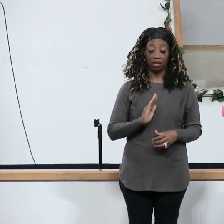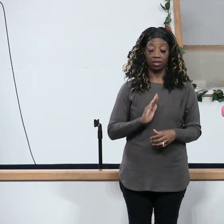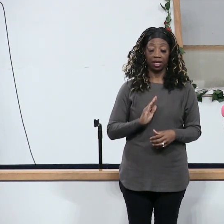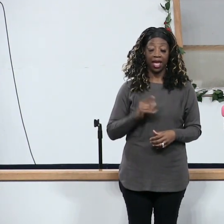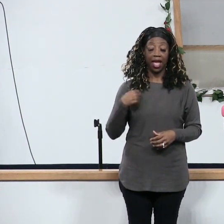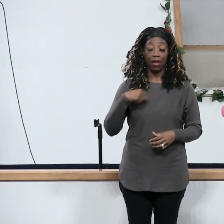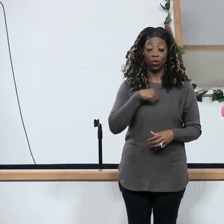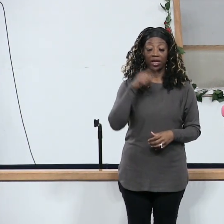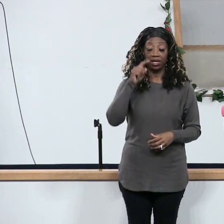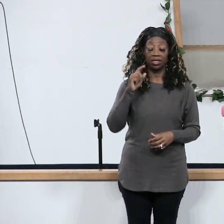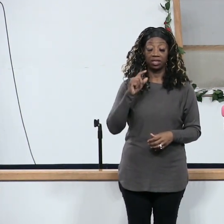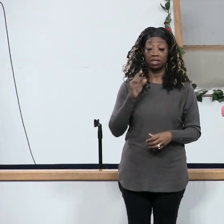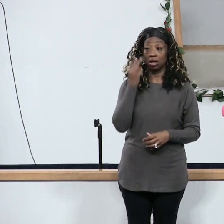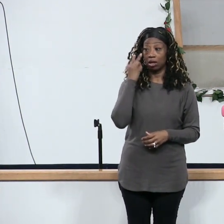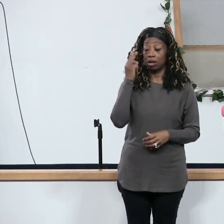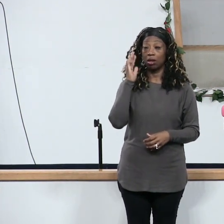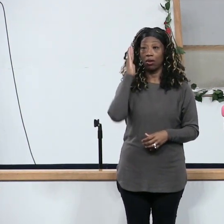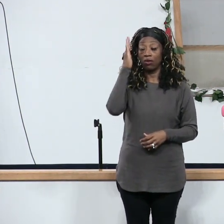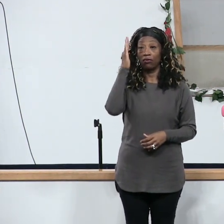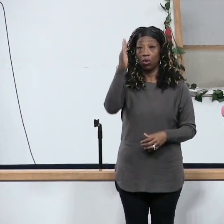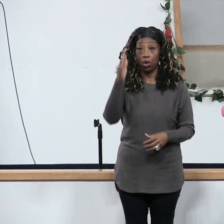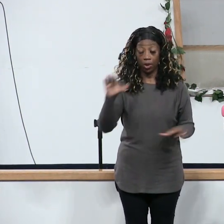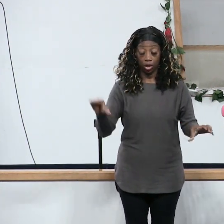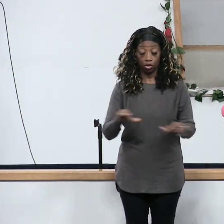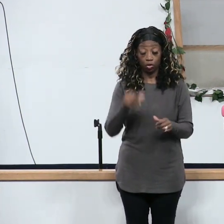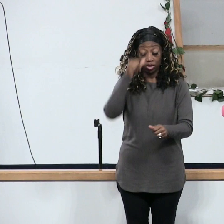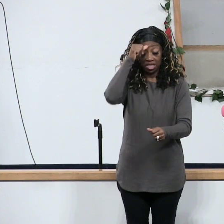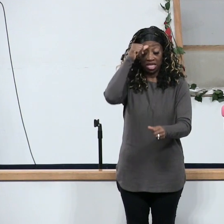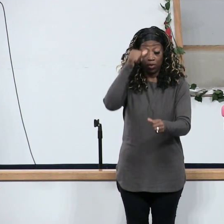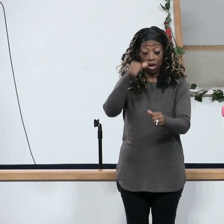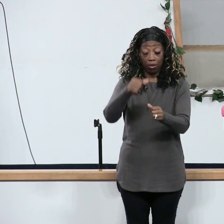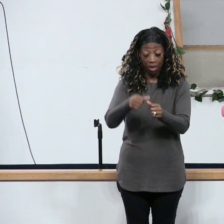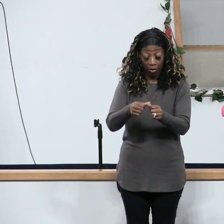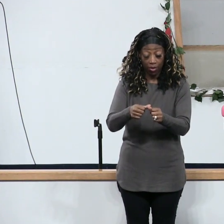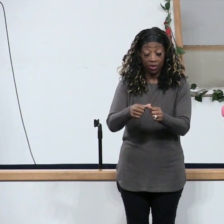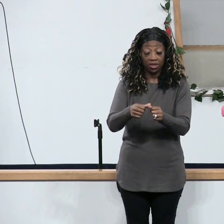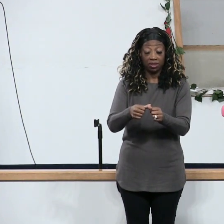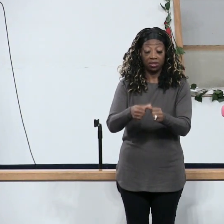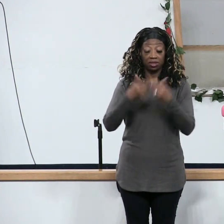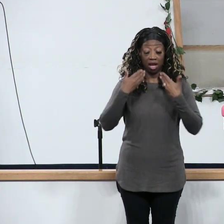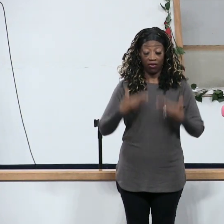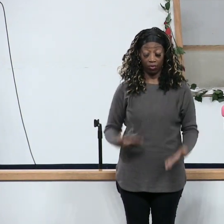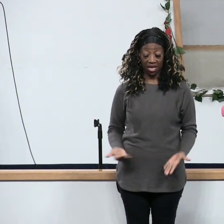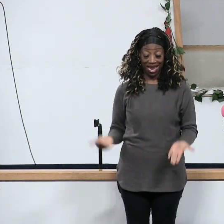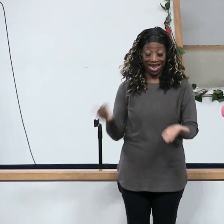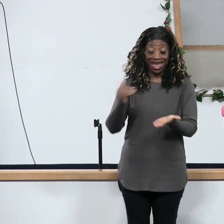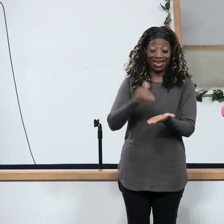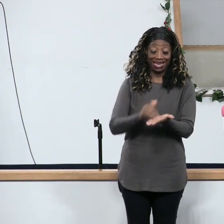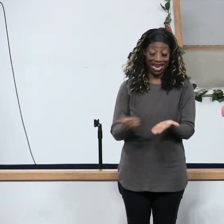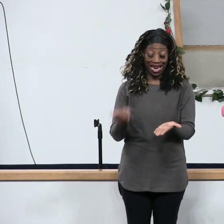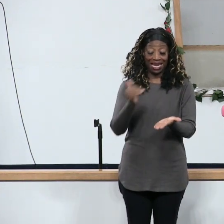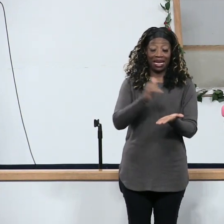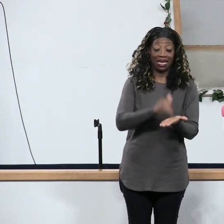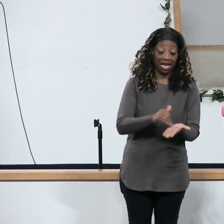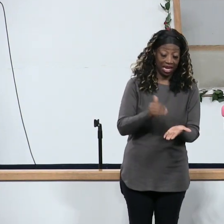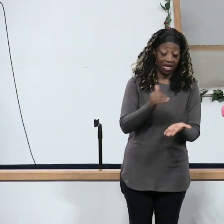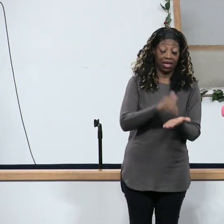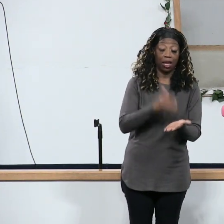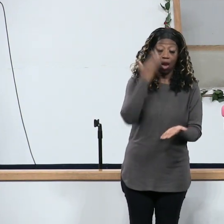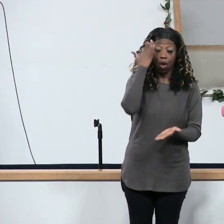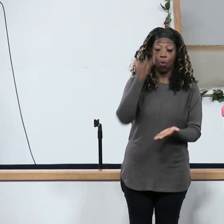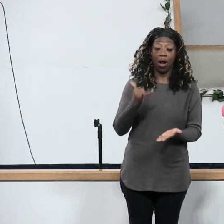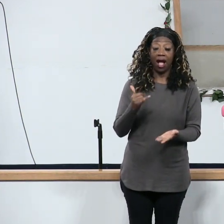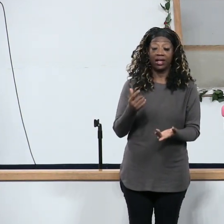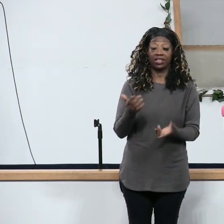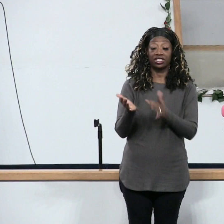He says, do this in remembrance of me and do it as often as you can, because why? He is coming